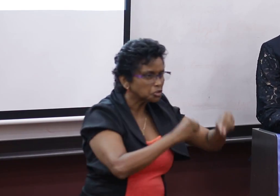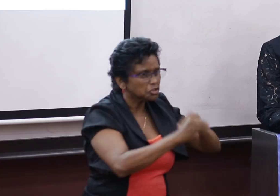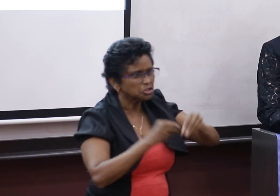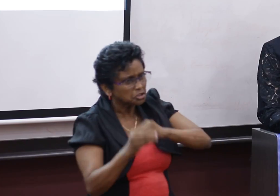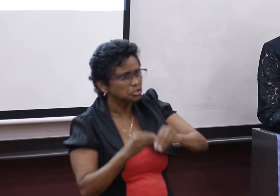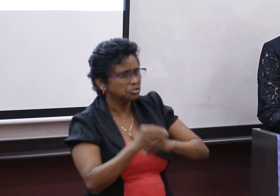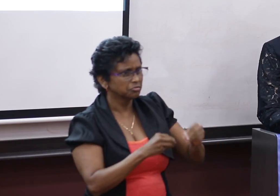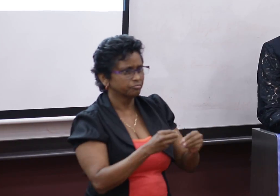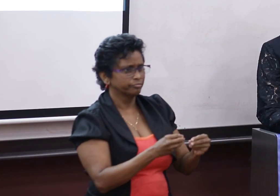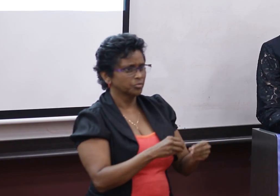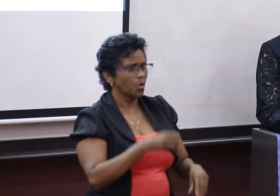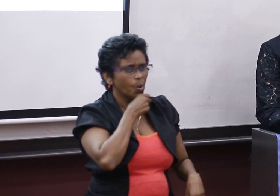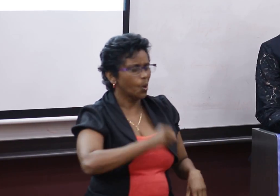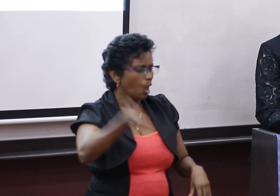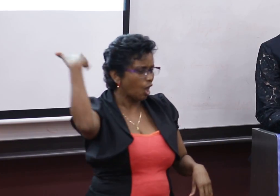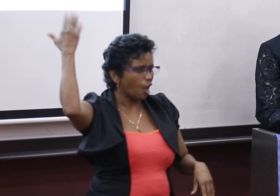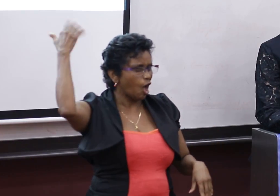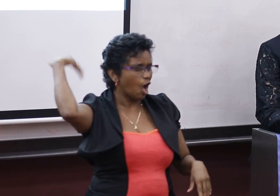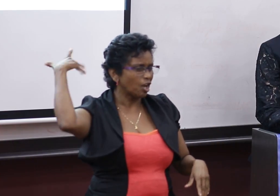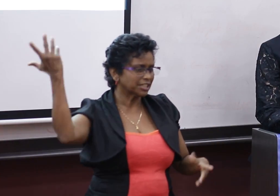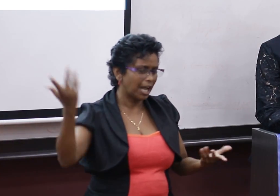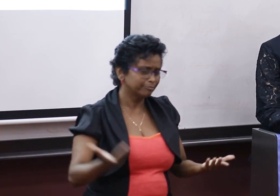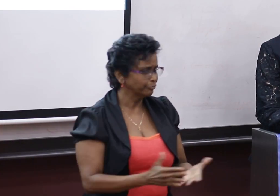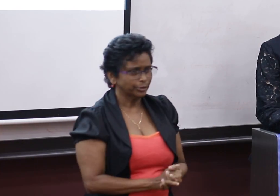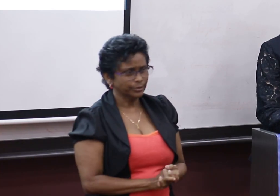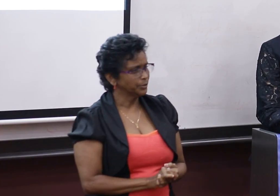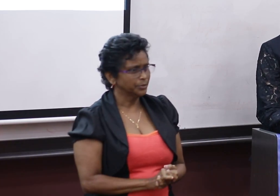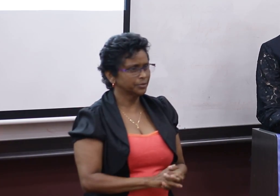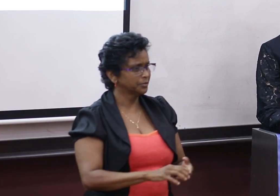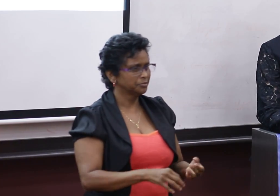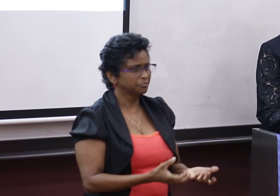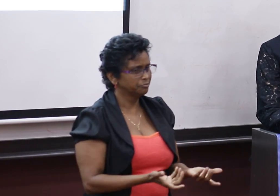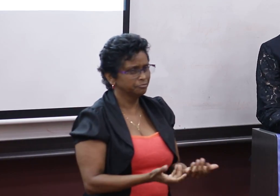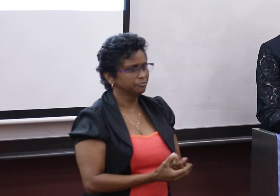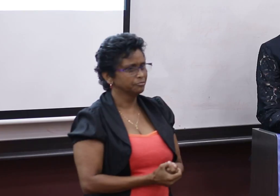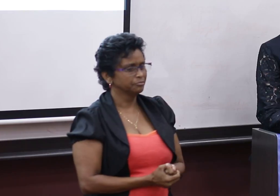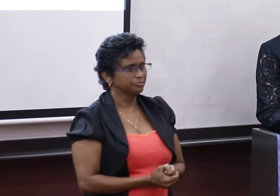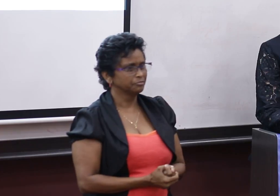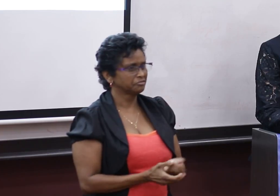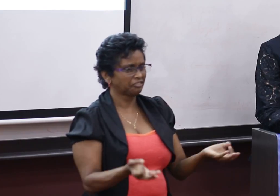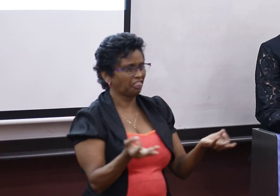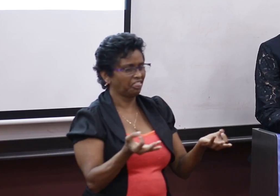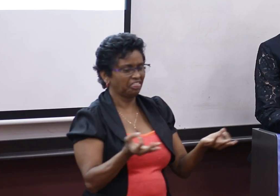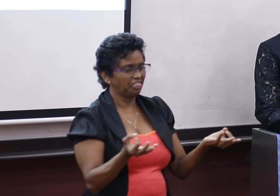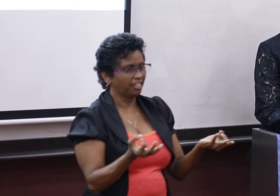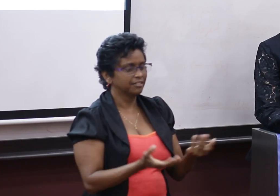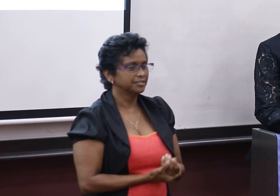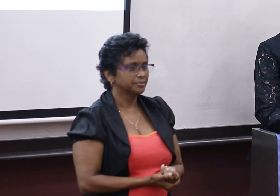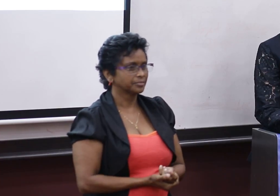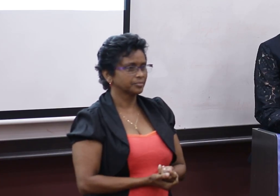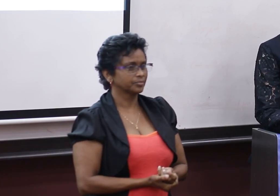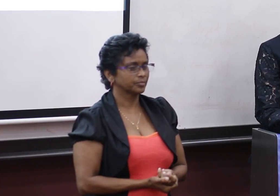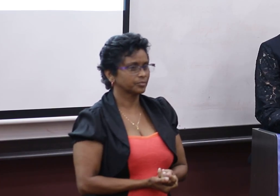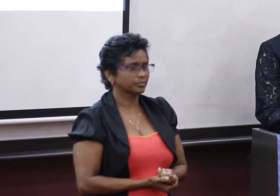the national policy prepared in 2005. Remember, nothing about us without us. Establish